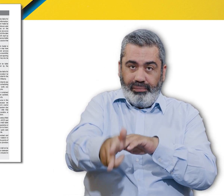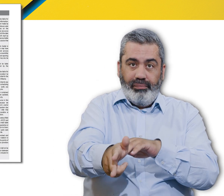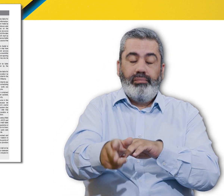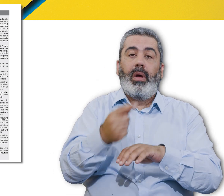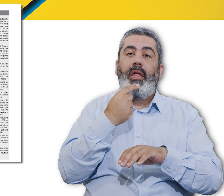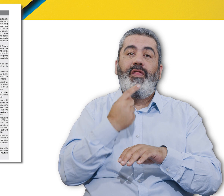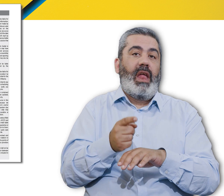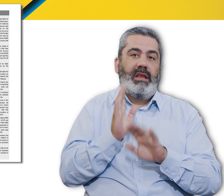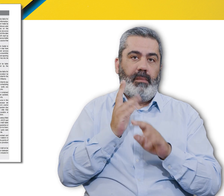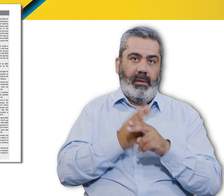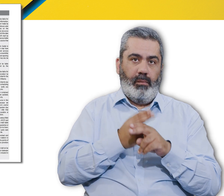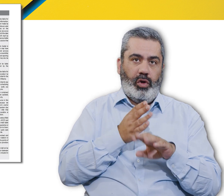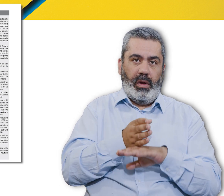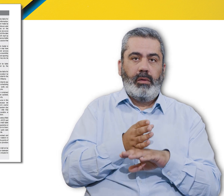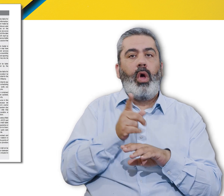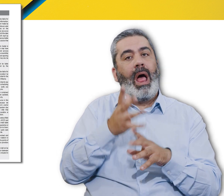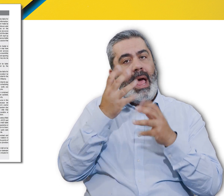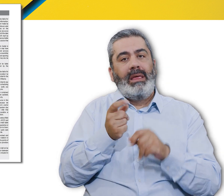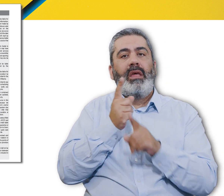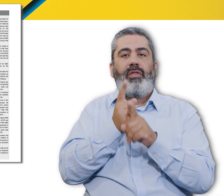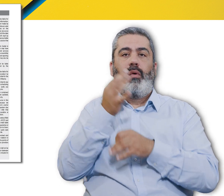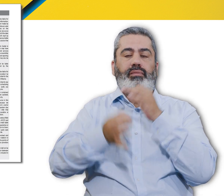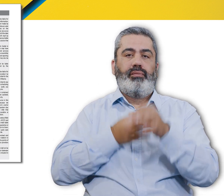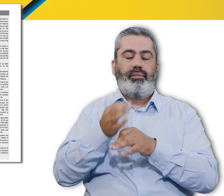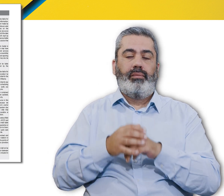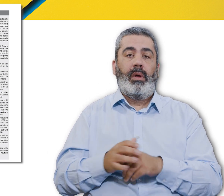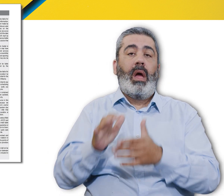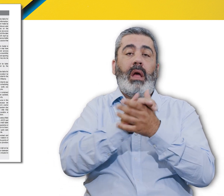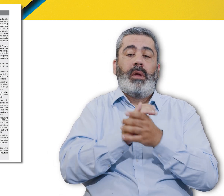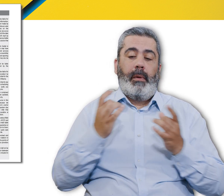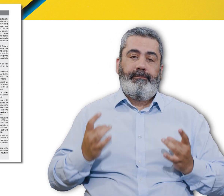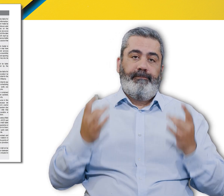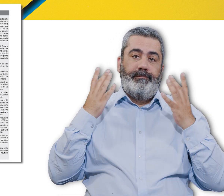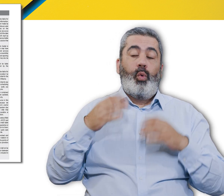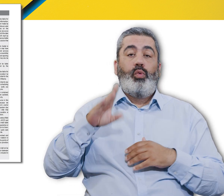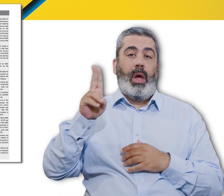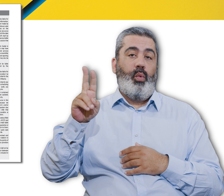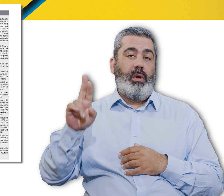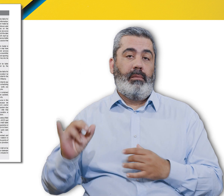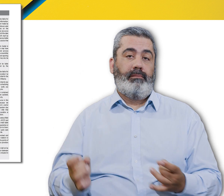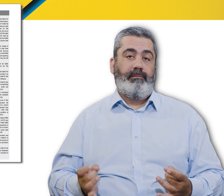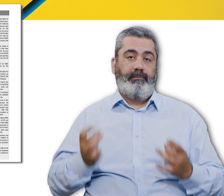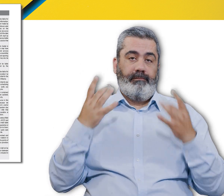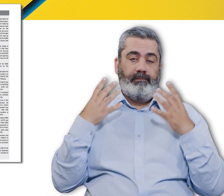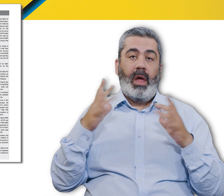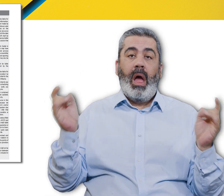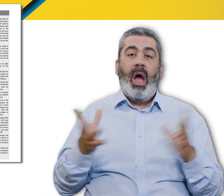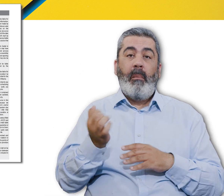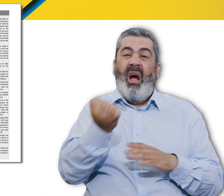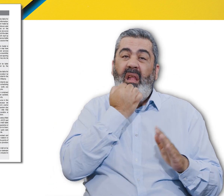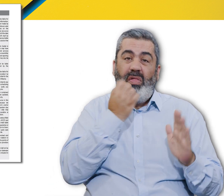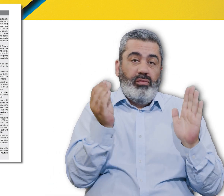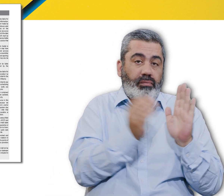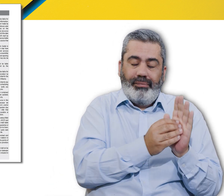explicitly indicated. Disclaimer. NCDP and URI shall not be liable for any incorrect